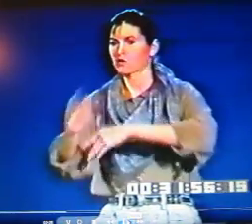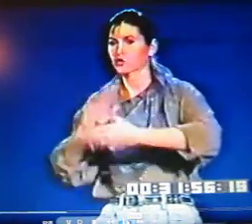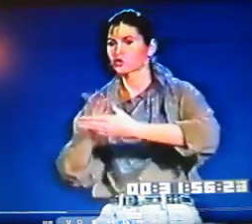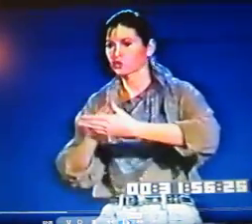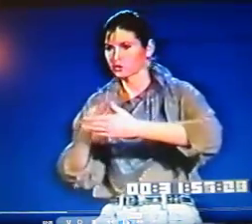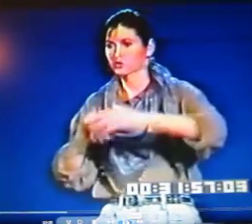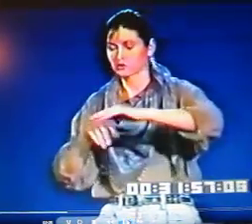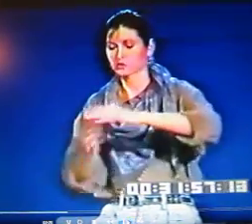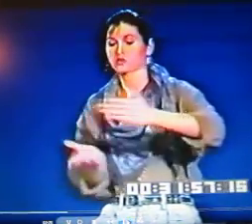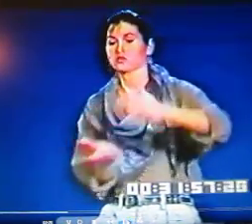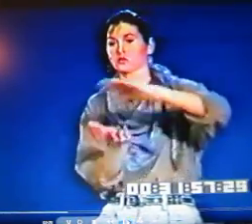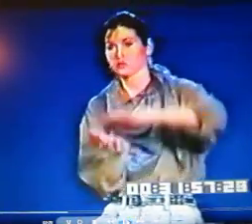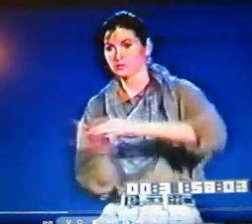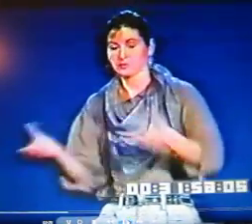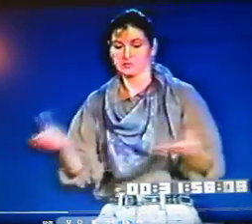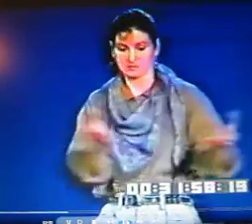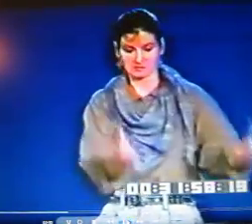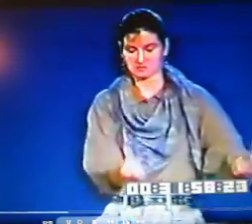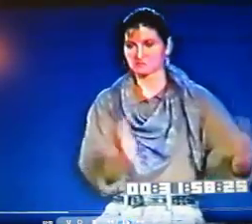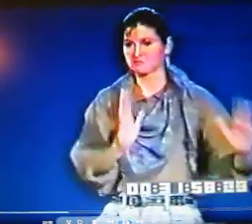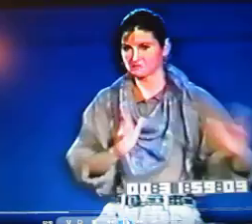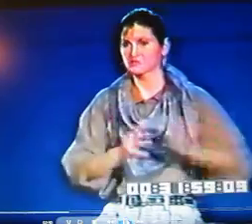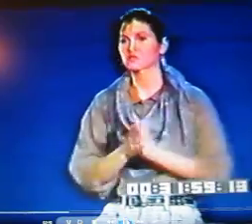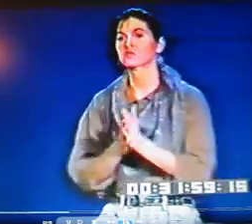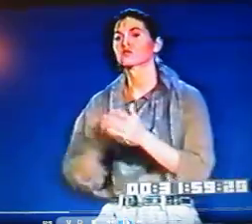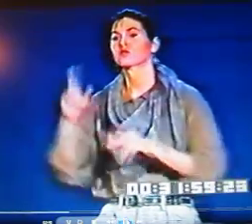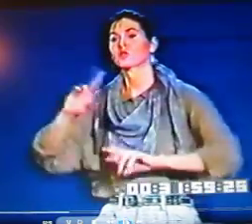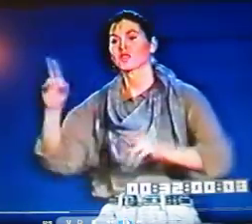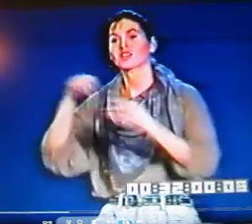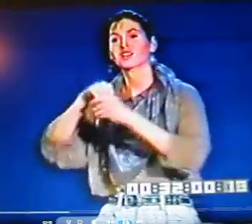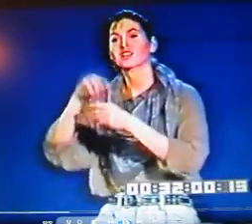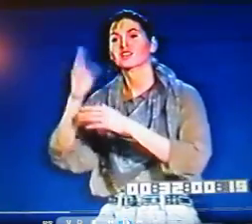As for now, we're going to leave the bones in the fish. We'll take them out after we cook.